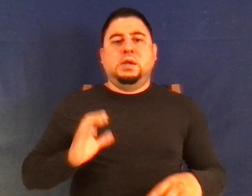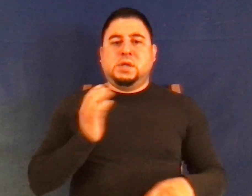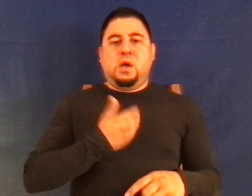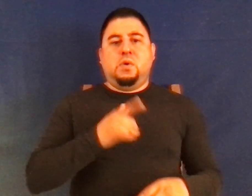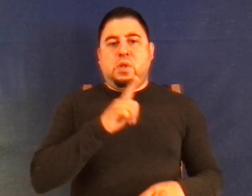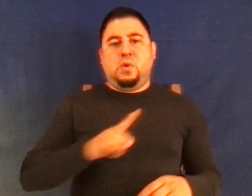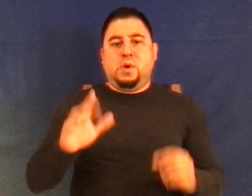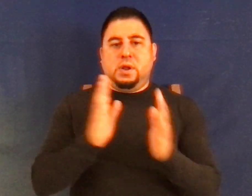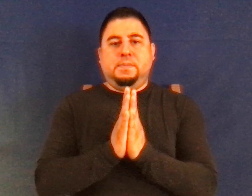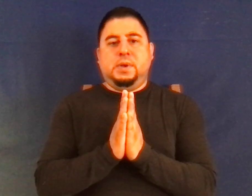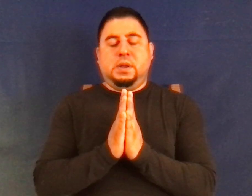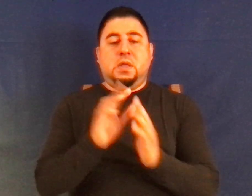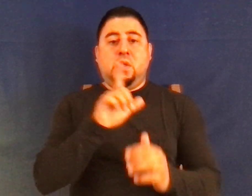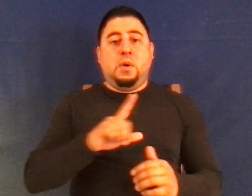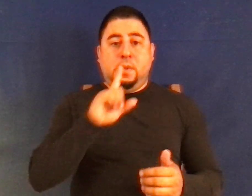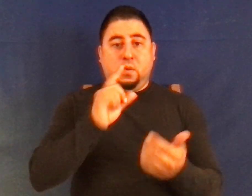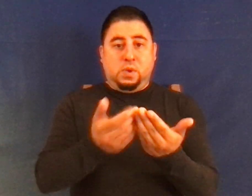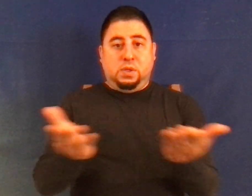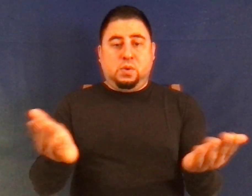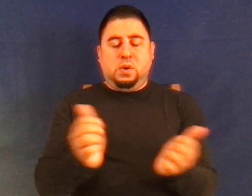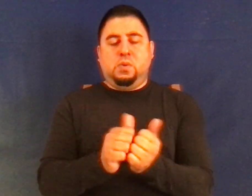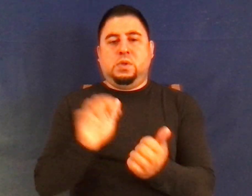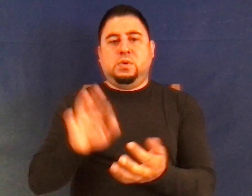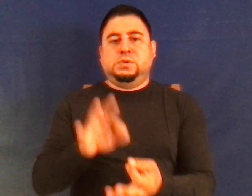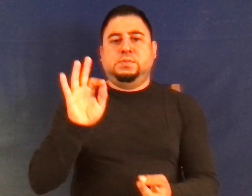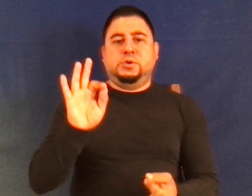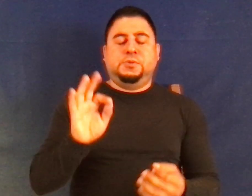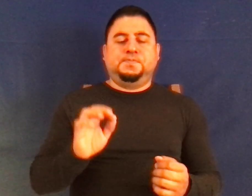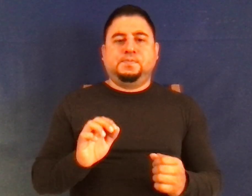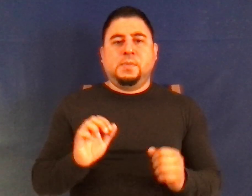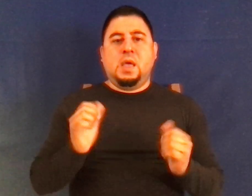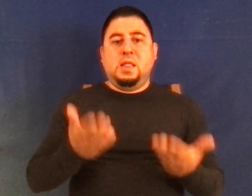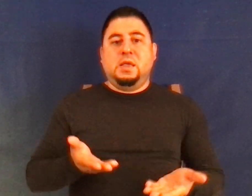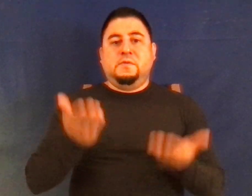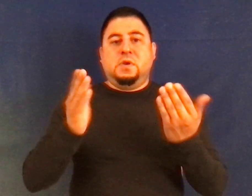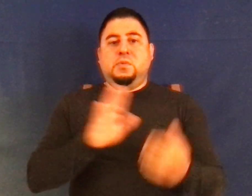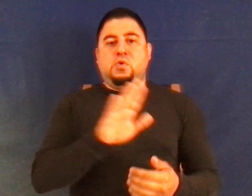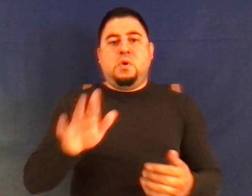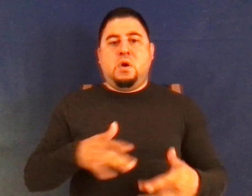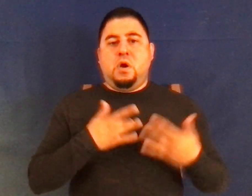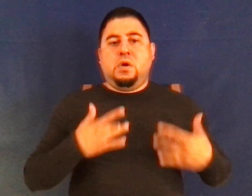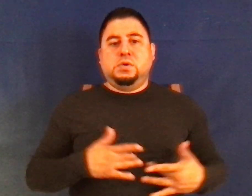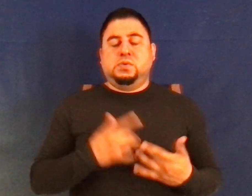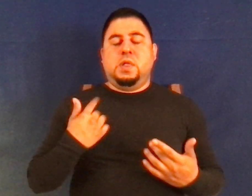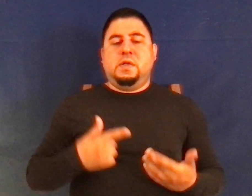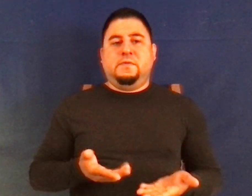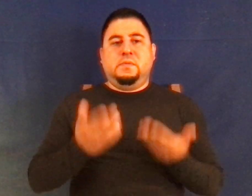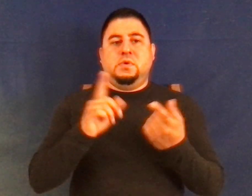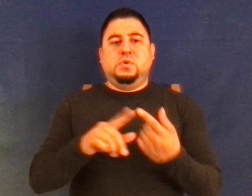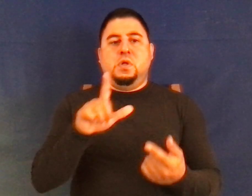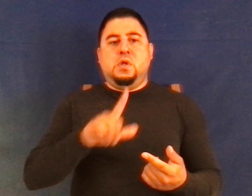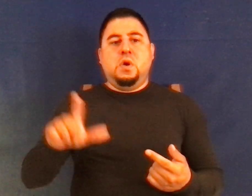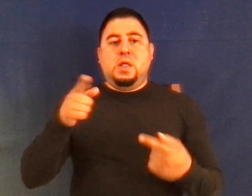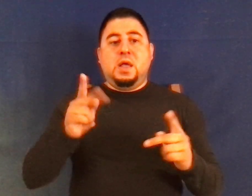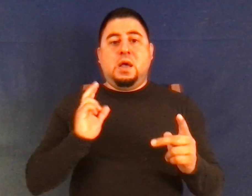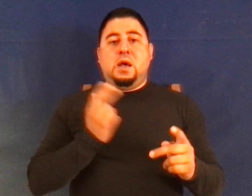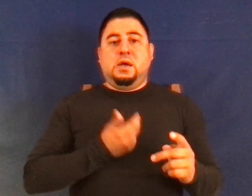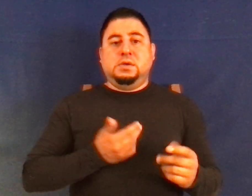Amen. The Lord be with you. And with your spirit. Lift up your hearts. We lift them up to the Lord. Let us give thanks to the